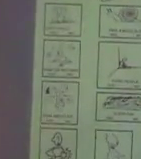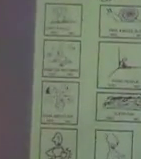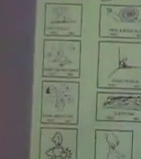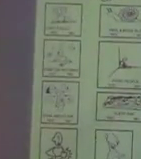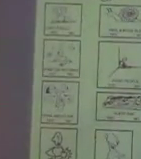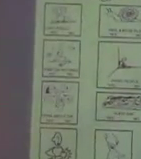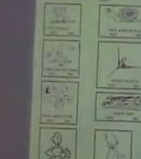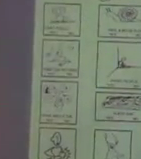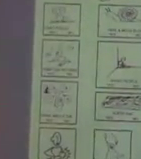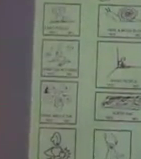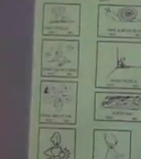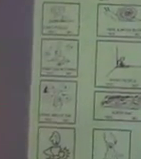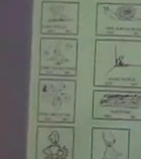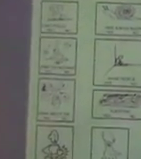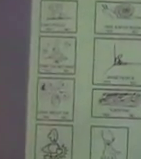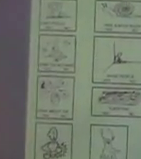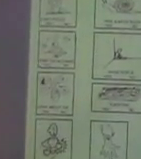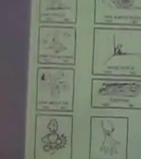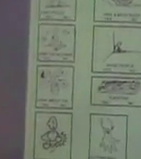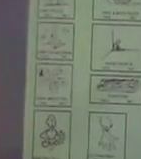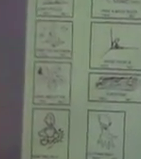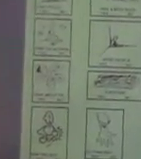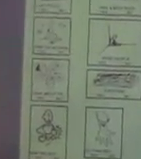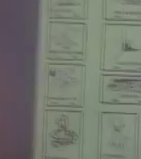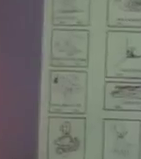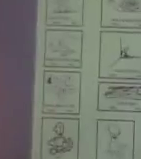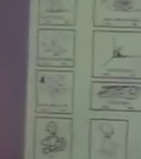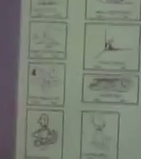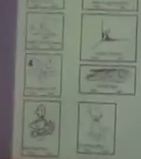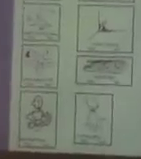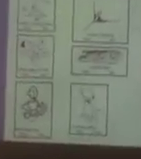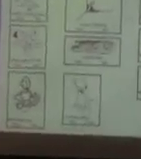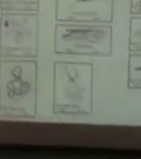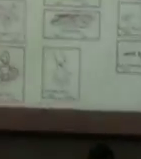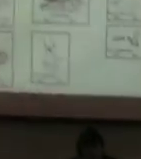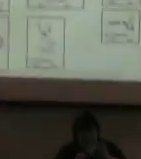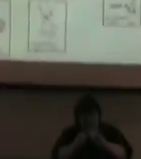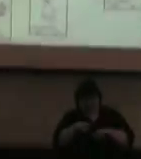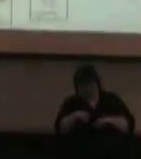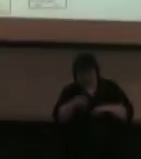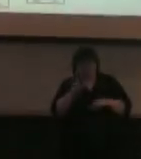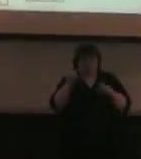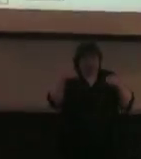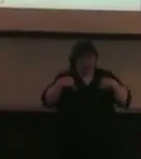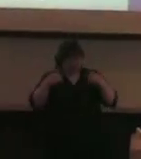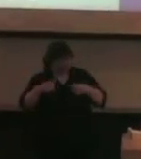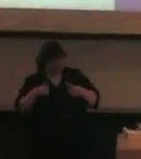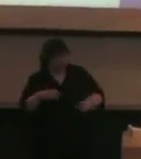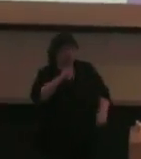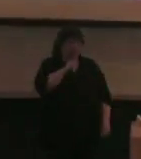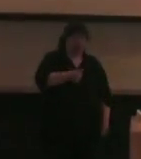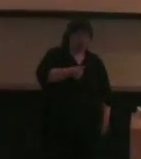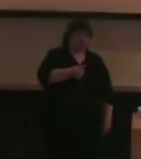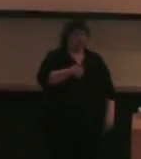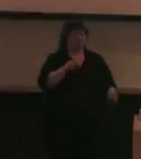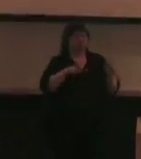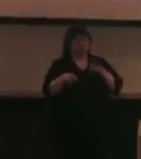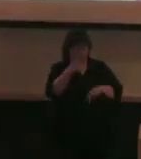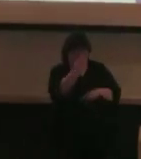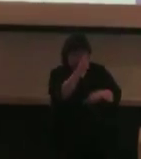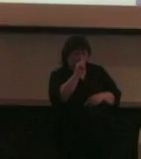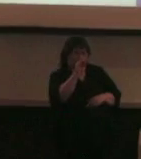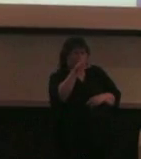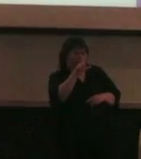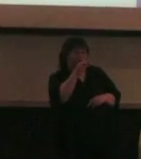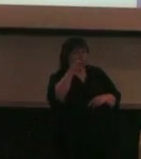we use to actually, as I mentioned earlier, sometimes patients come to us and we have to evaluate whether they actually have depression or not. Well, this is one of our